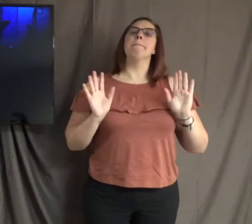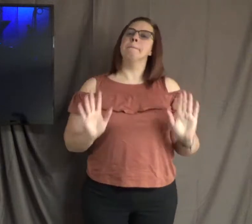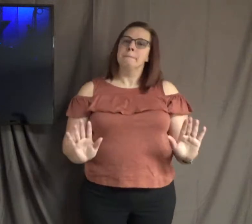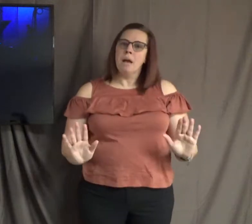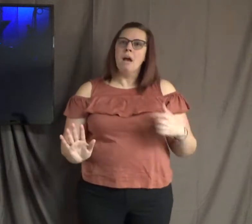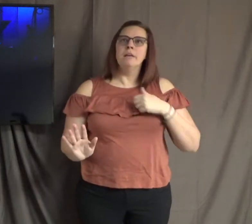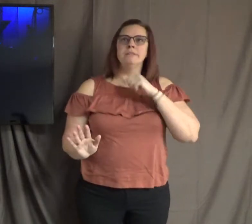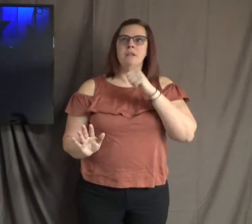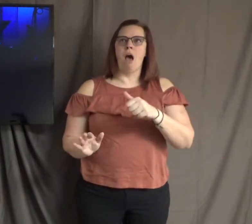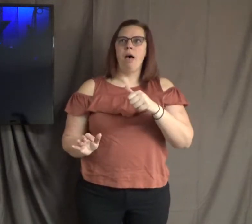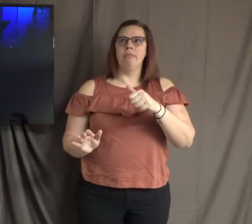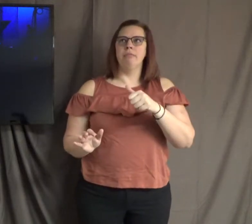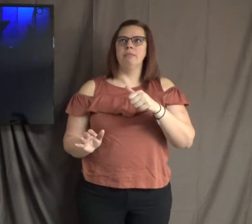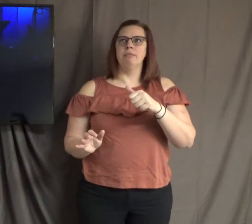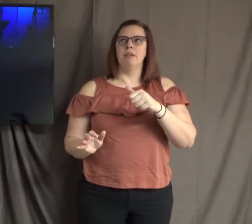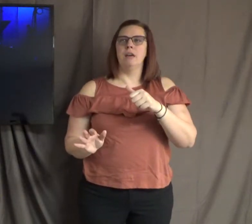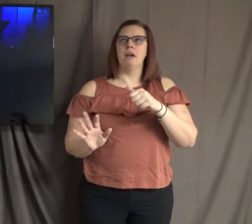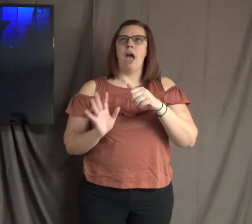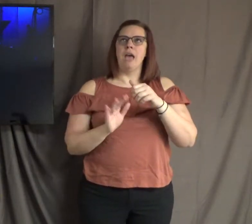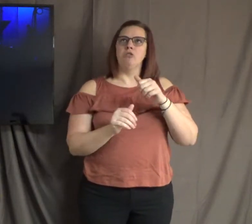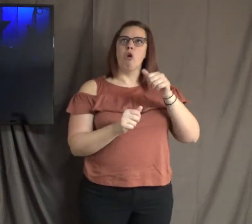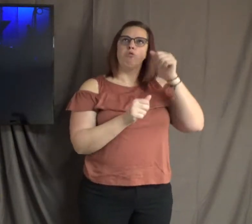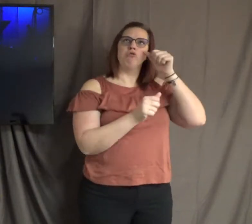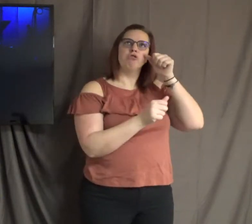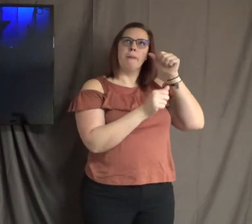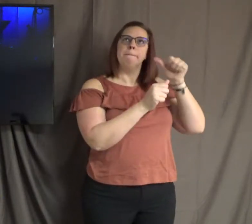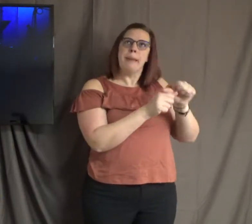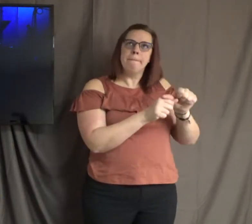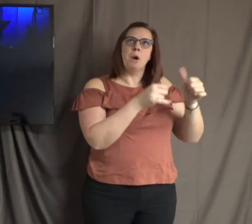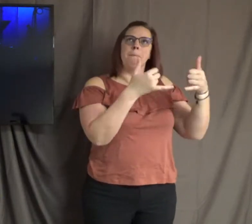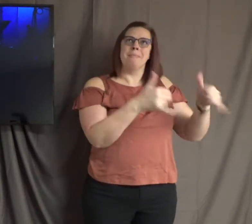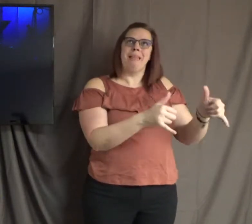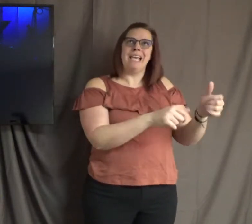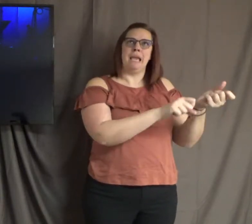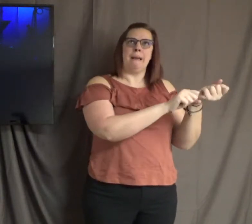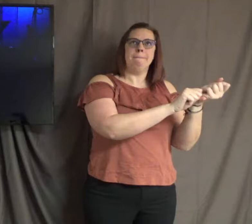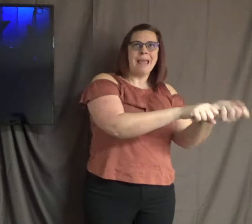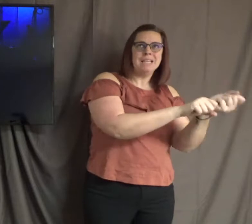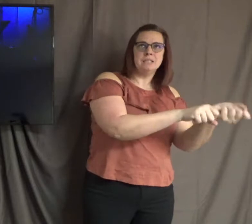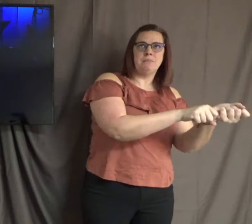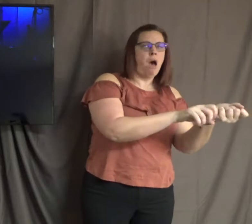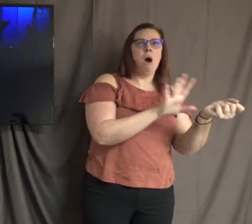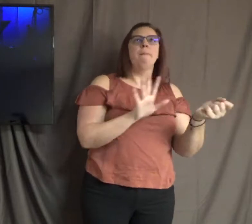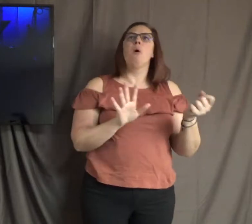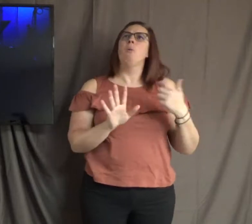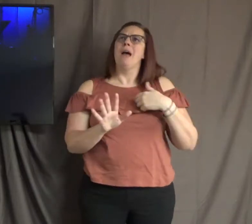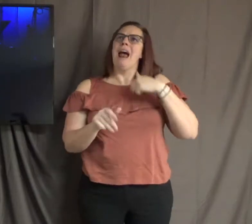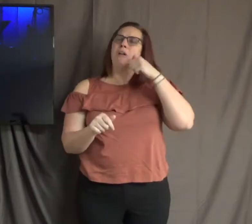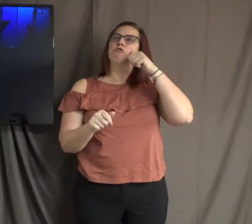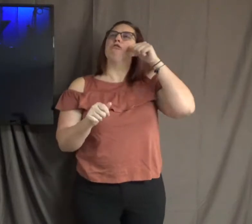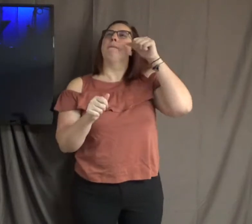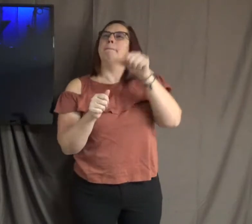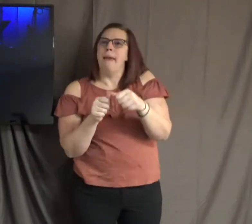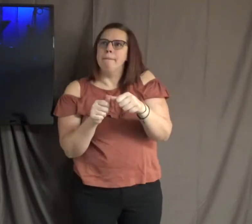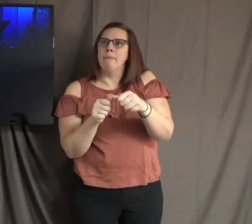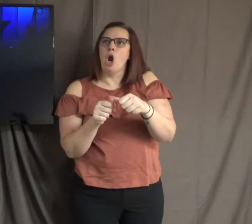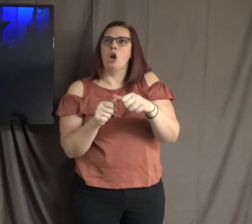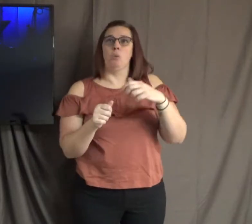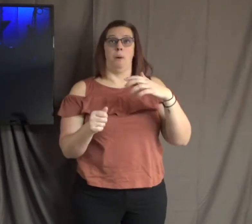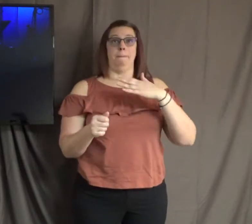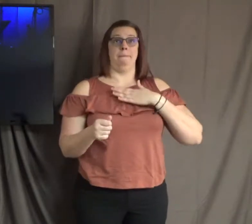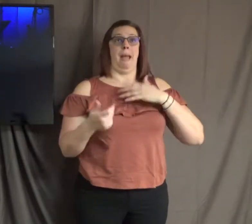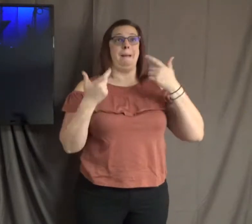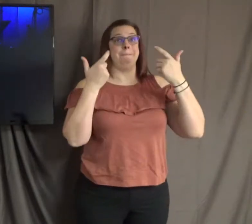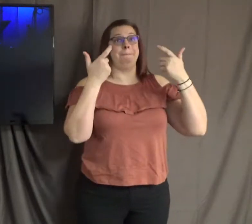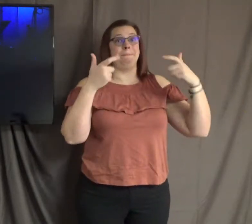didn't remember playing baseball. It's just that all I remembered about it was my big wins and